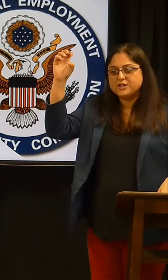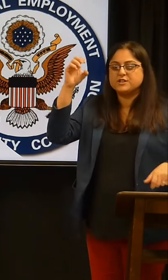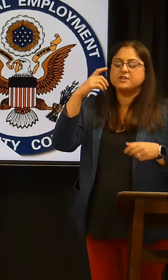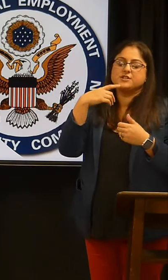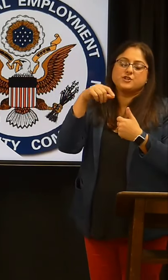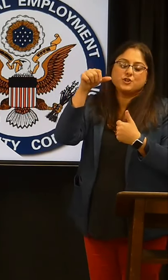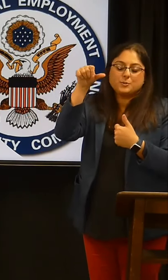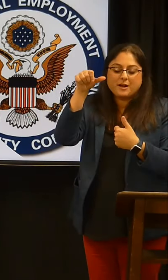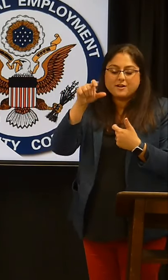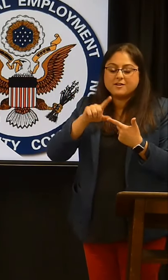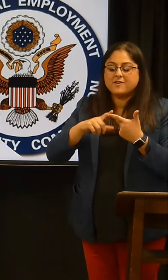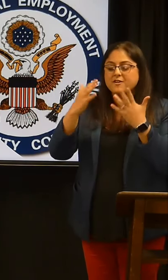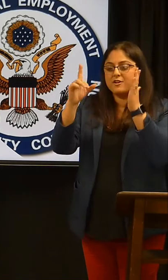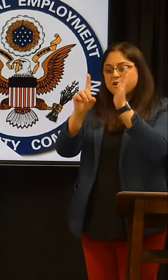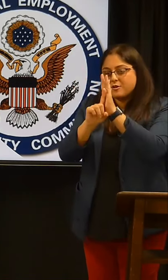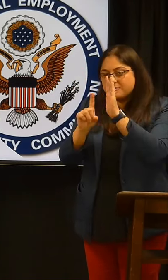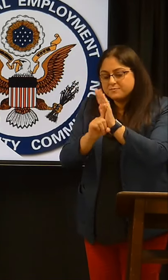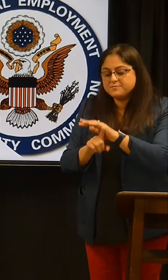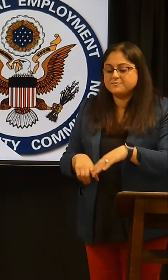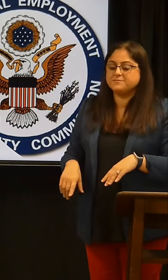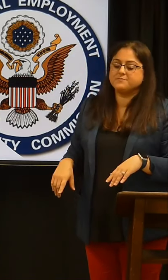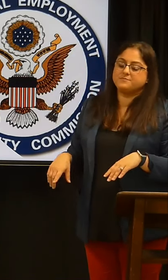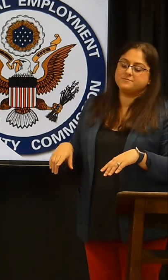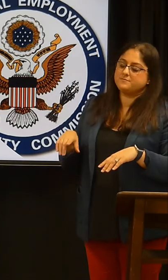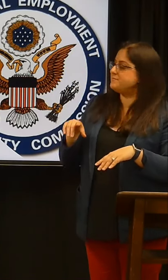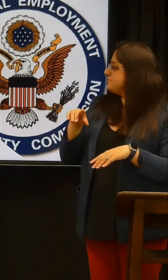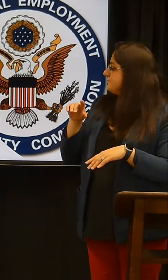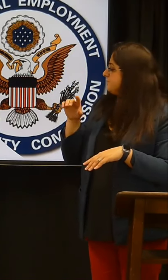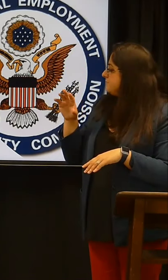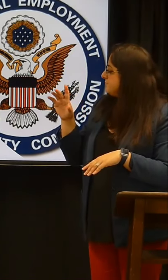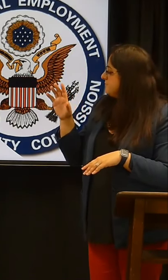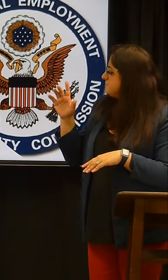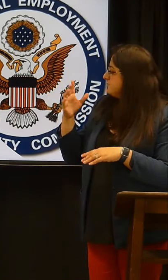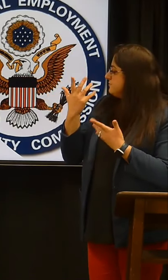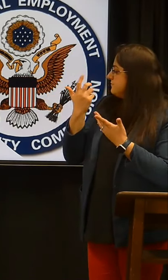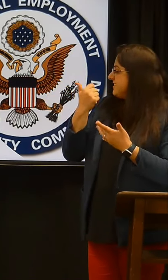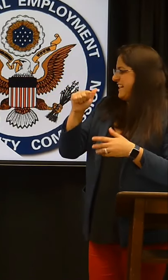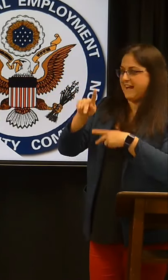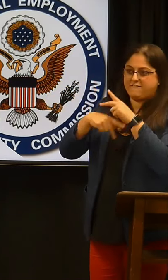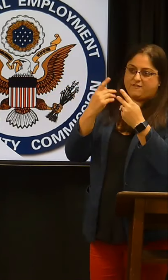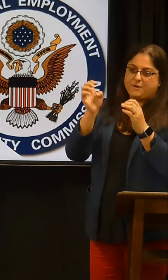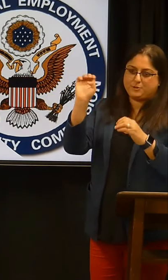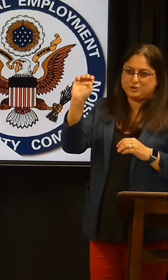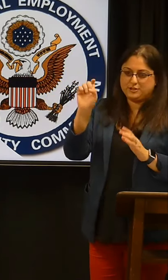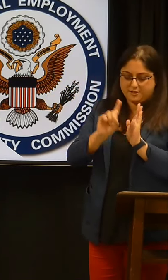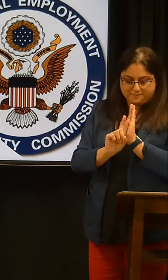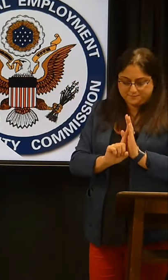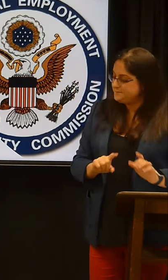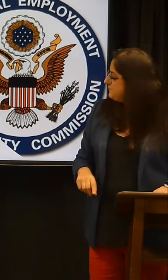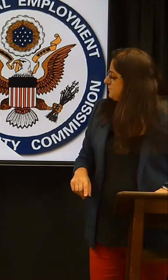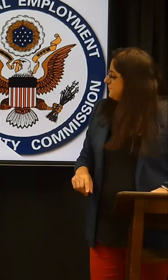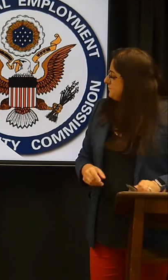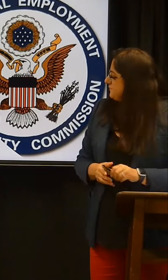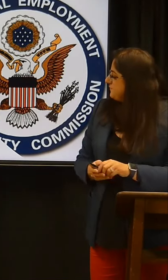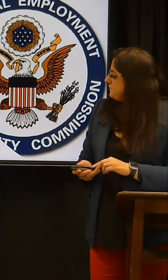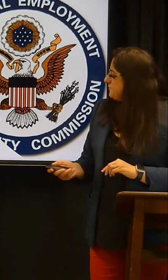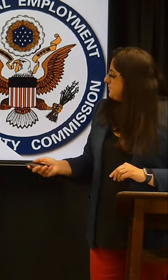Flashing lights, emergency lights, for doorbells for the office, and different kinds of emergency